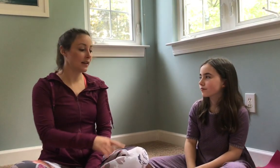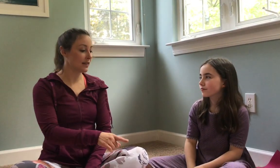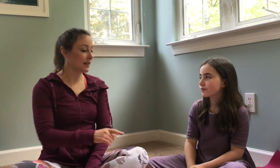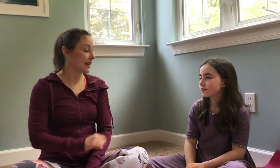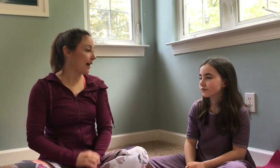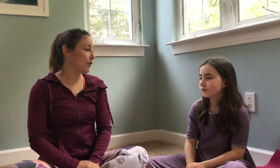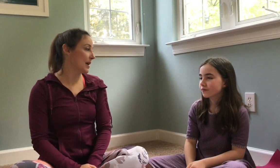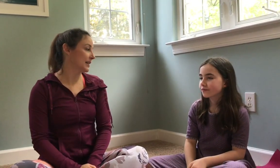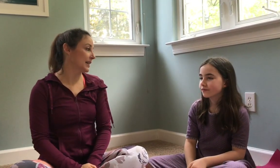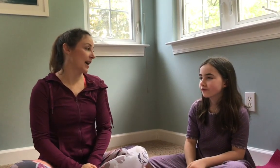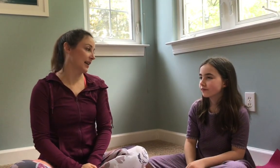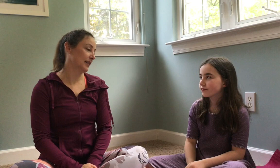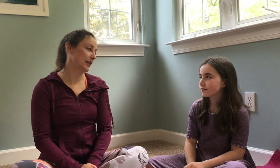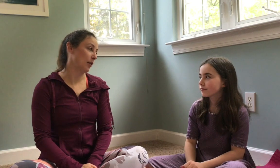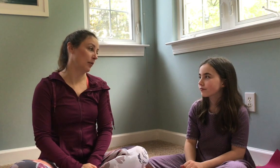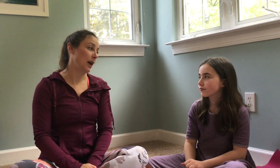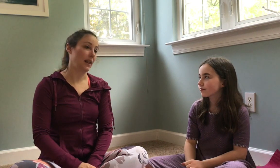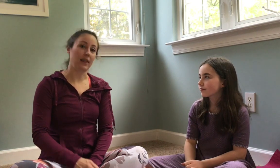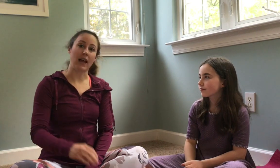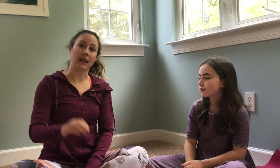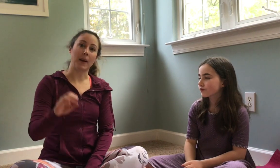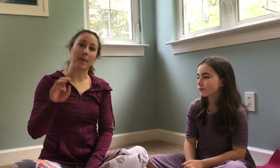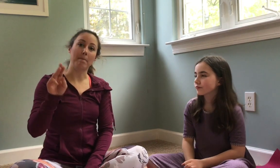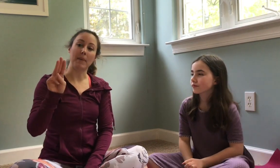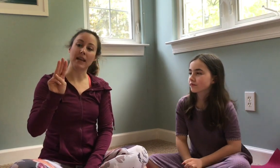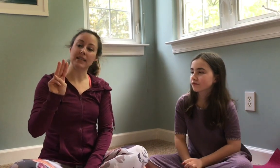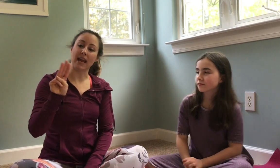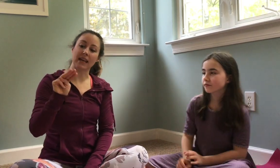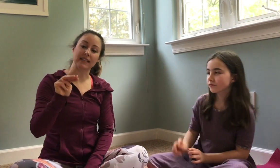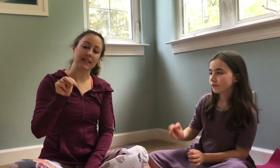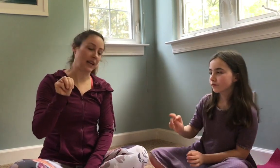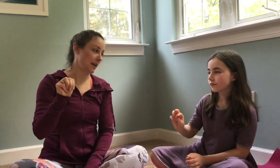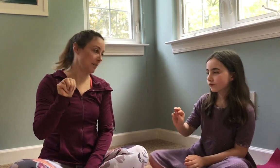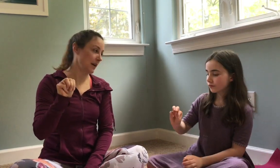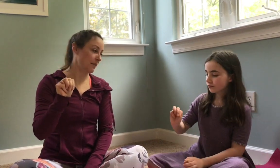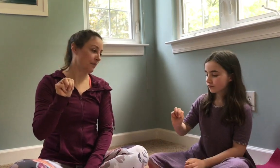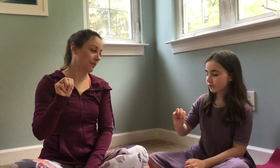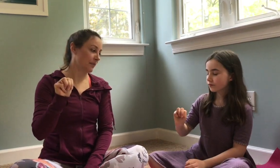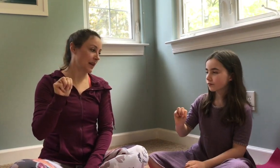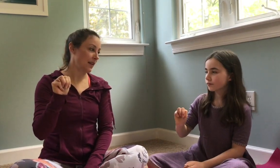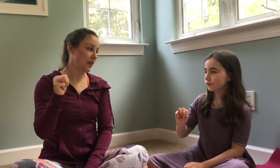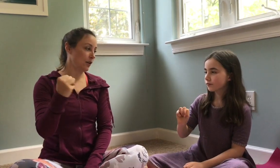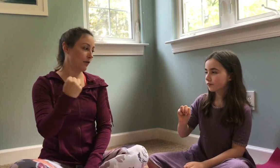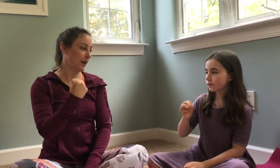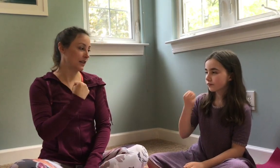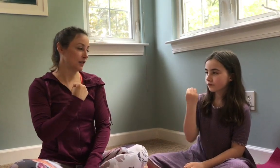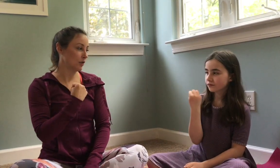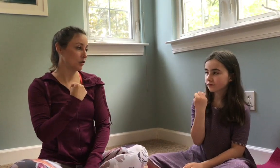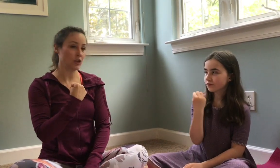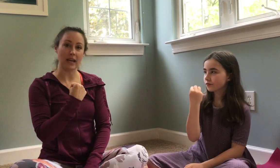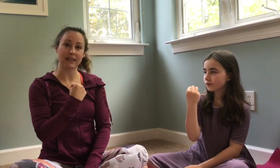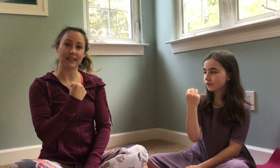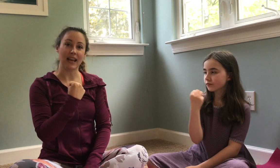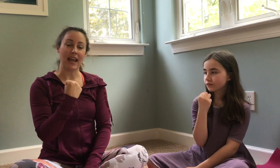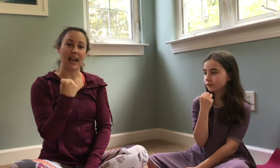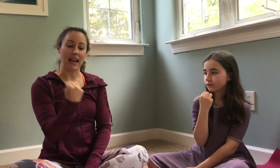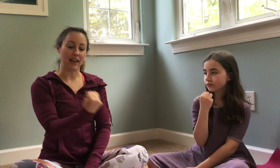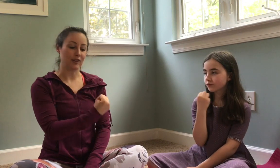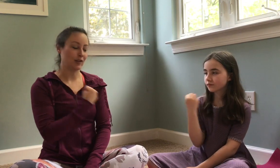the alphabet sign. So like Monday is an M, and then you face it towards your chest and circle